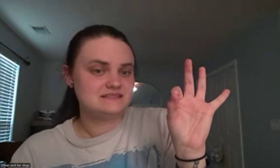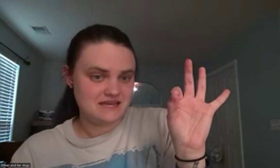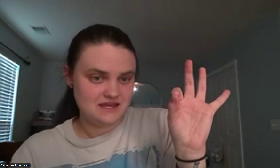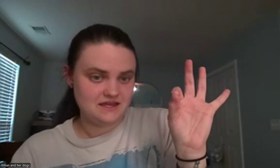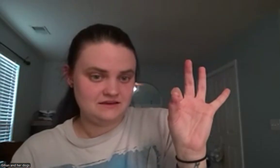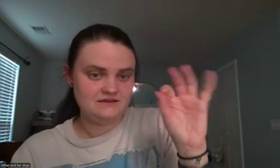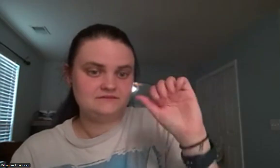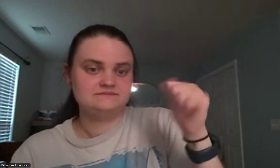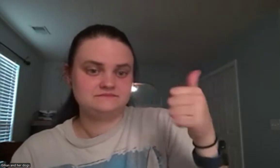10,